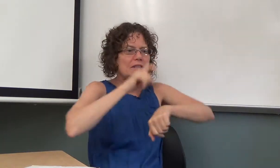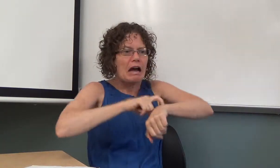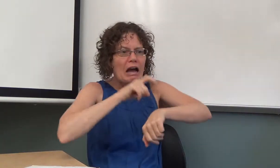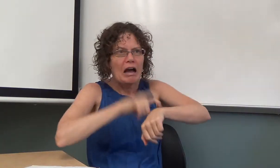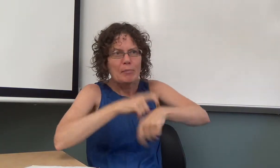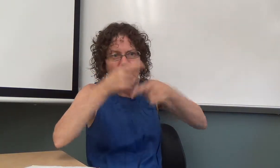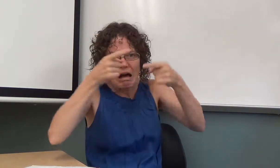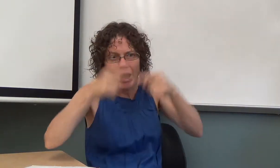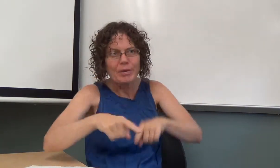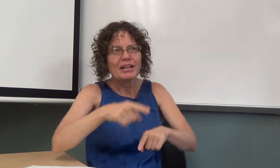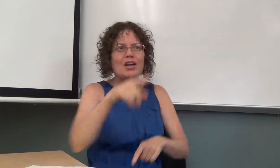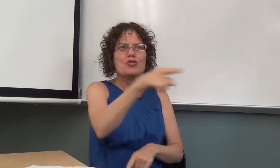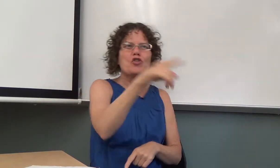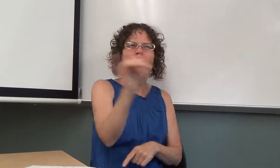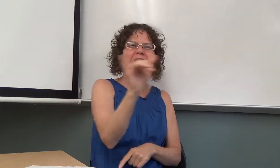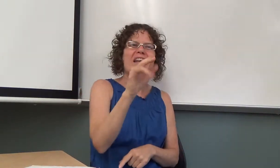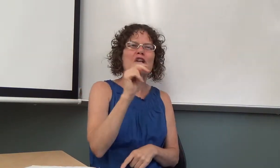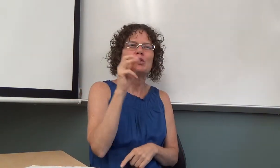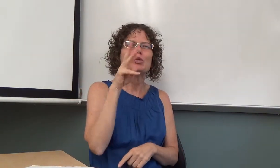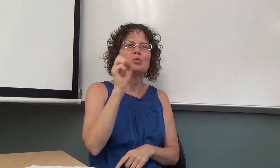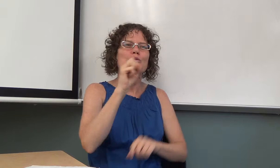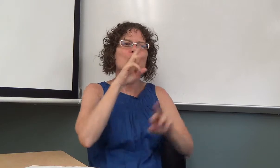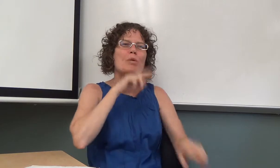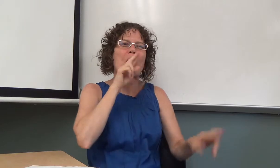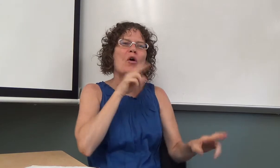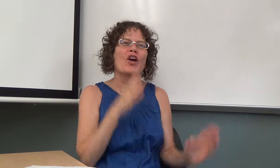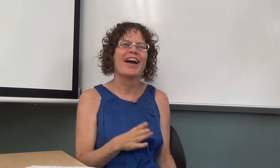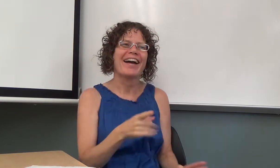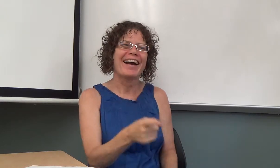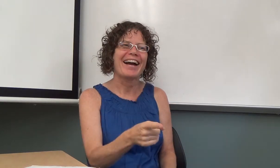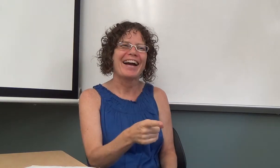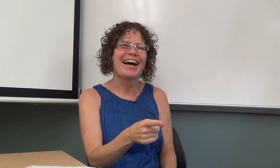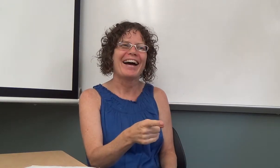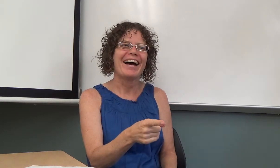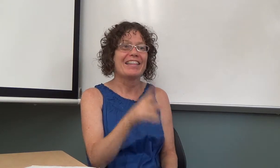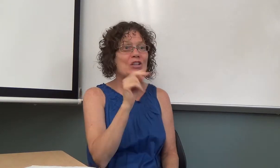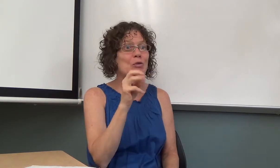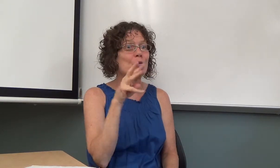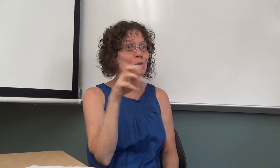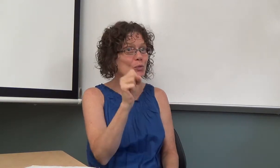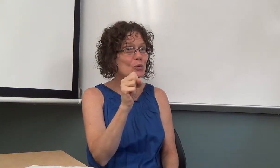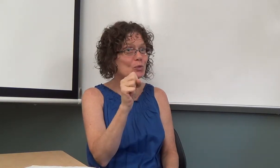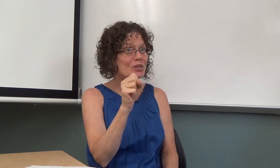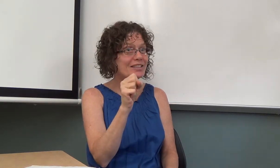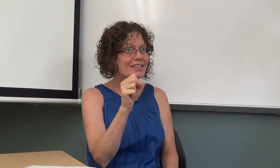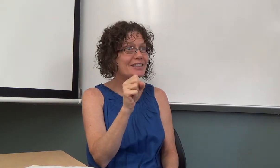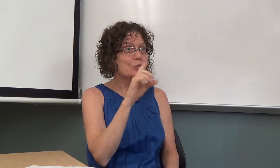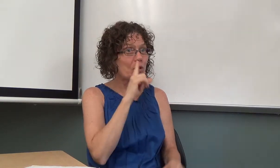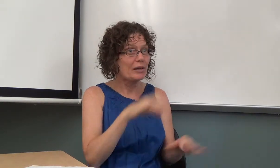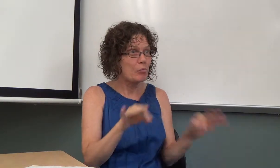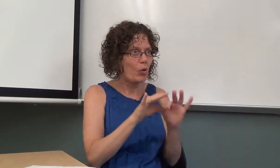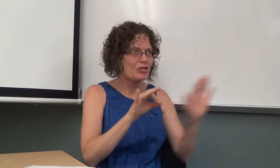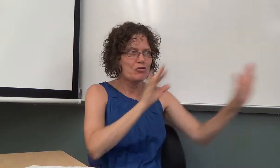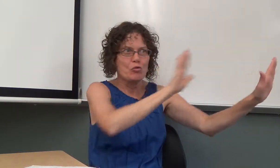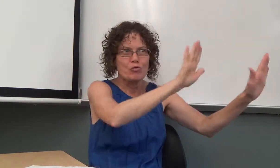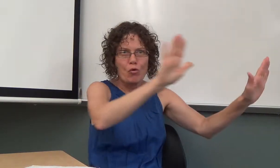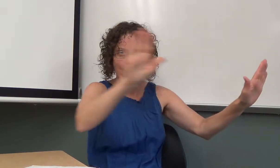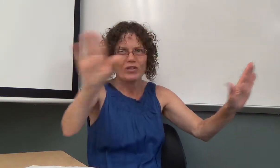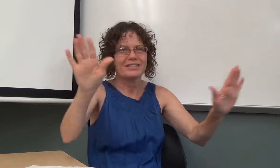you're a news reporter now, right? All of a sudden you're reporting the news, but this is the news that really matters because it's in your lives, not necessarily around the world.